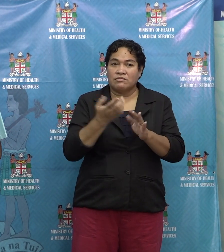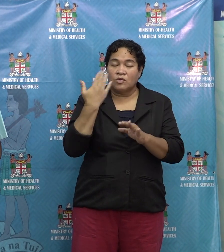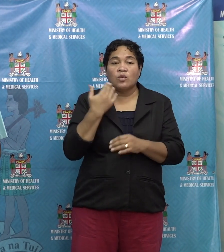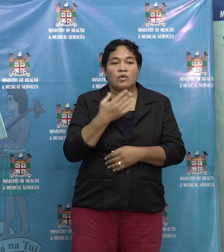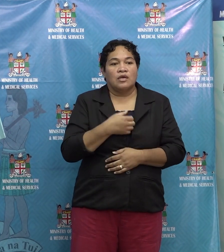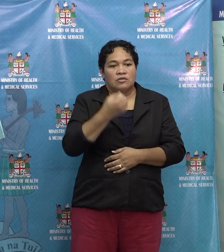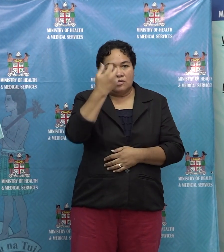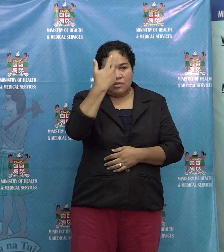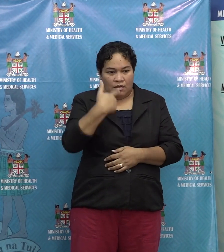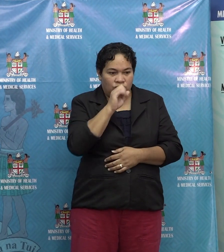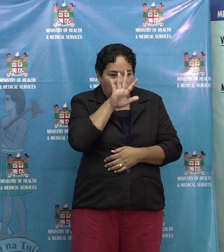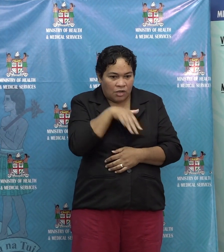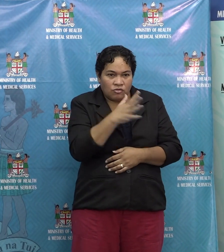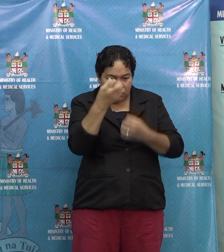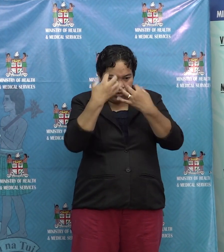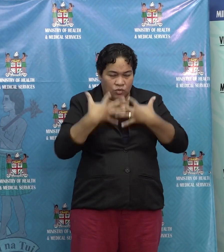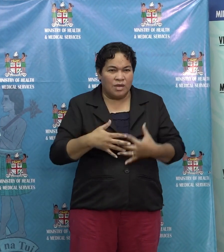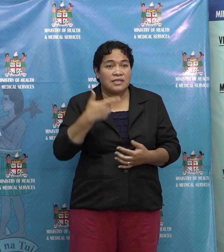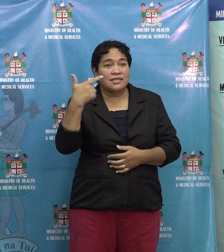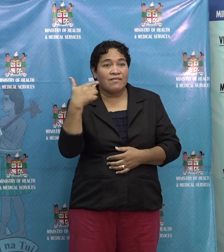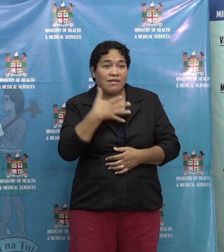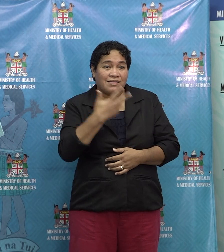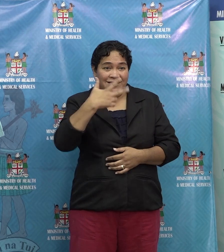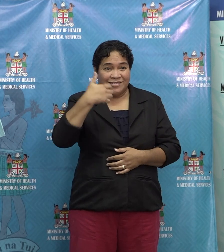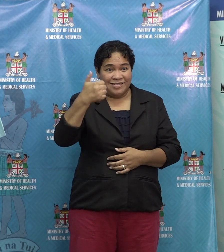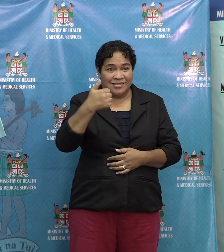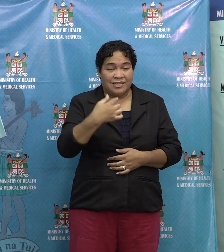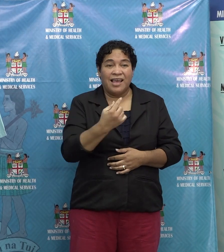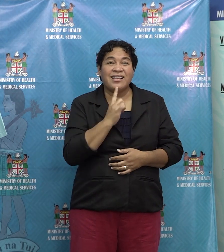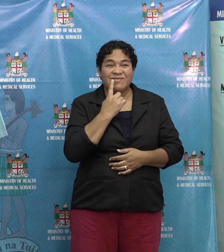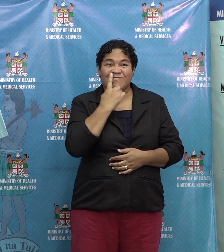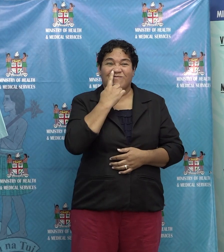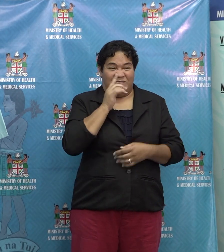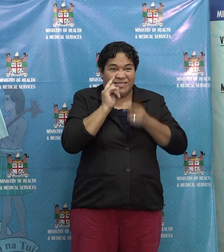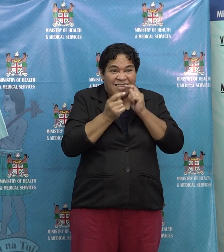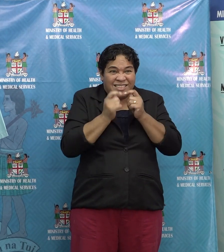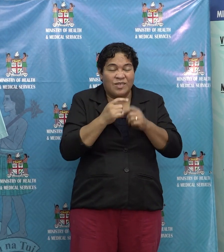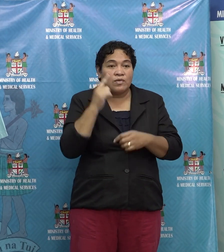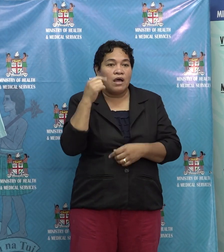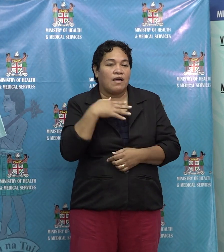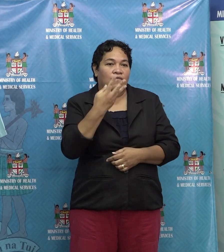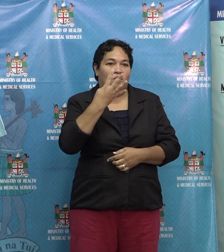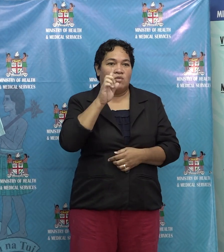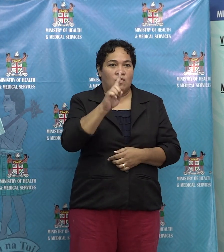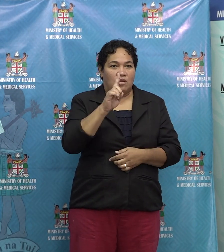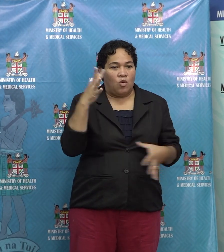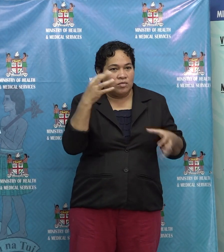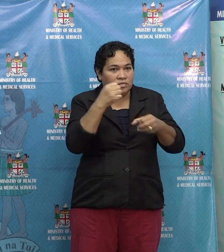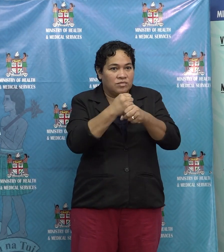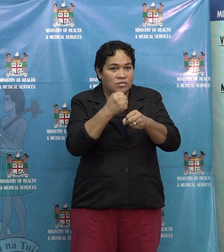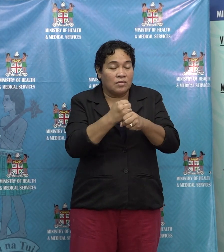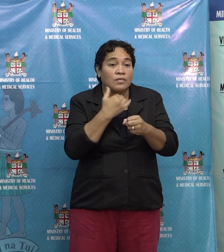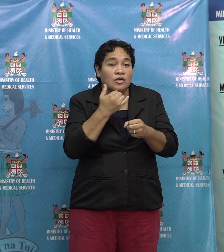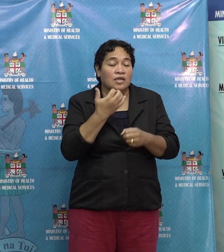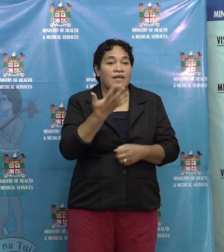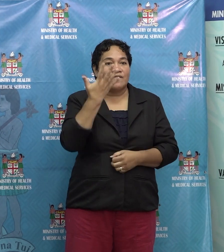screened 786 individuals and swabbed 141 individuals, bringing the total to